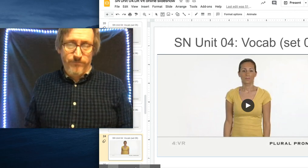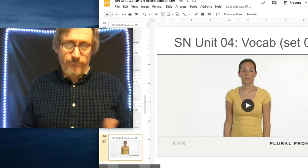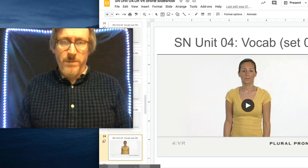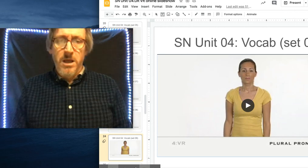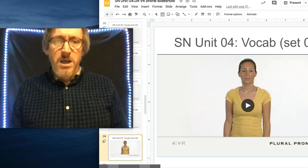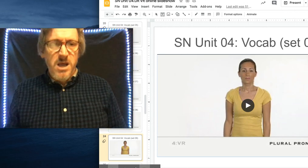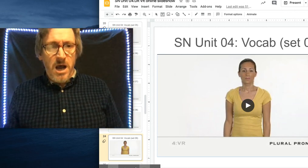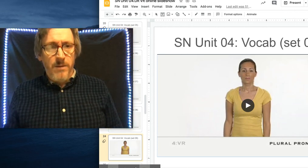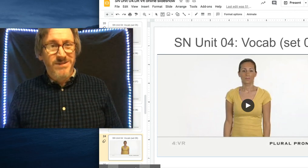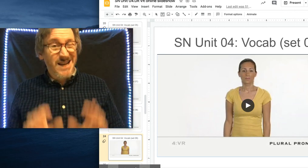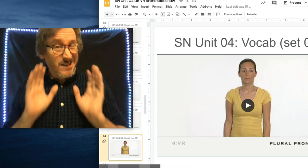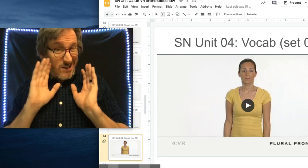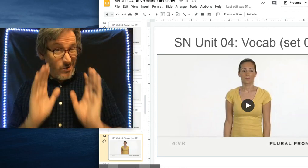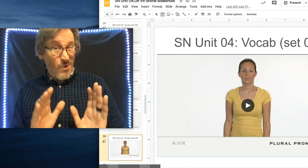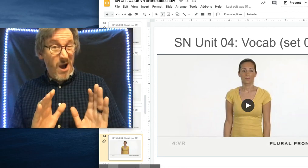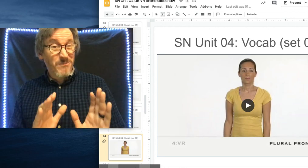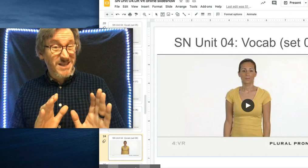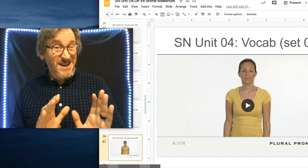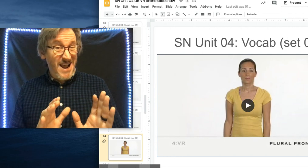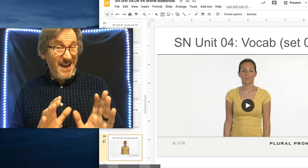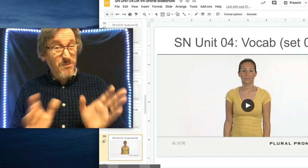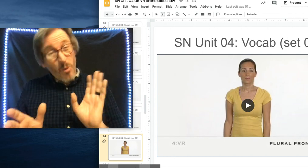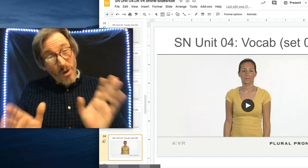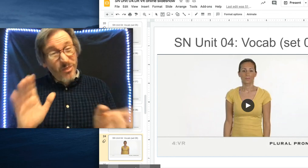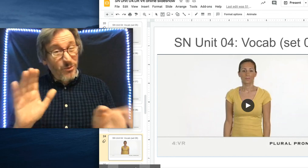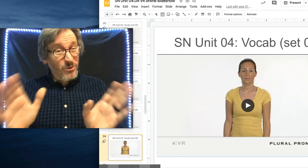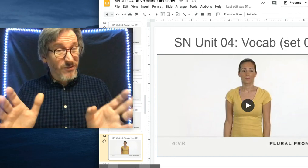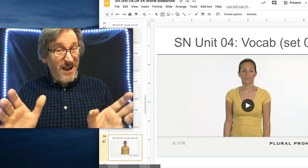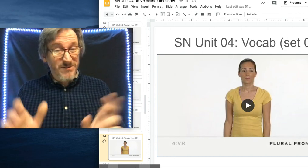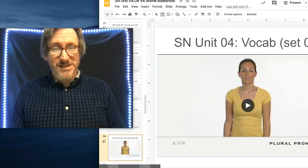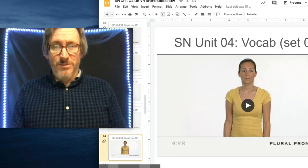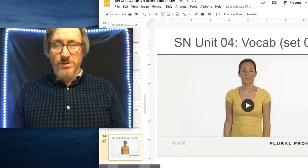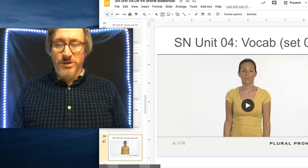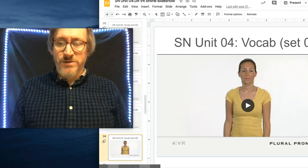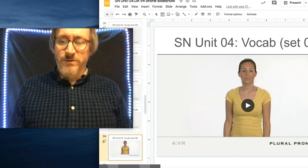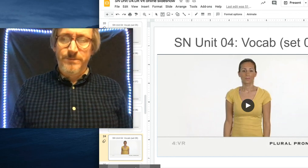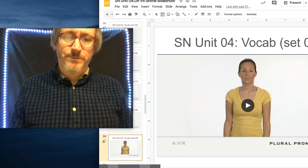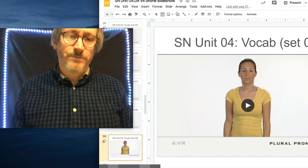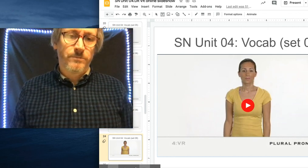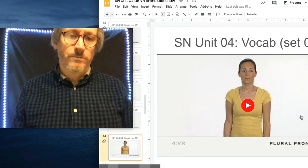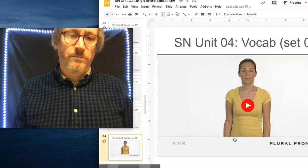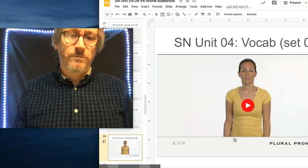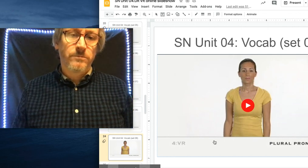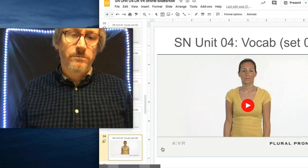3. Technically, you can go up to 9, but 1 through 5 is the most useful.